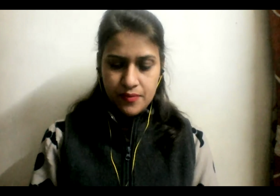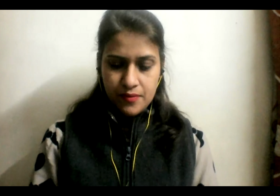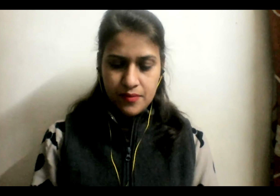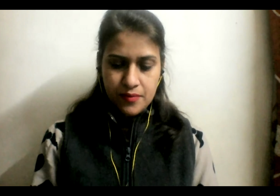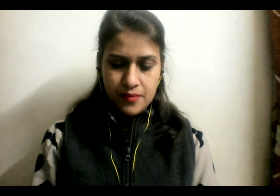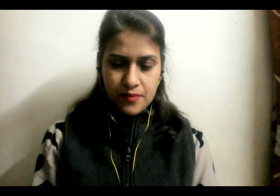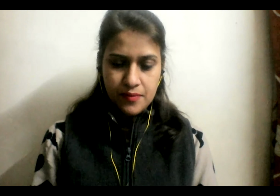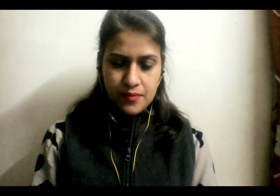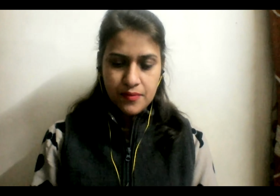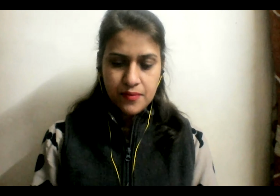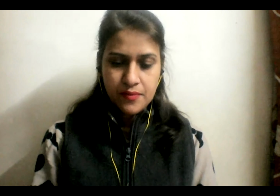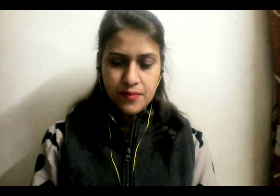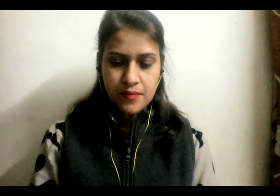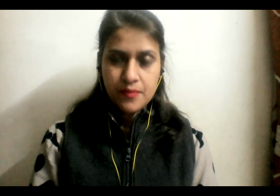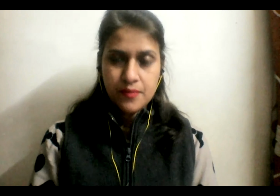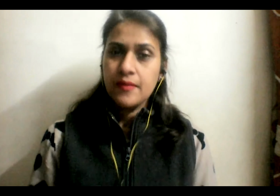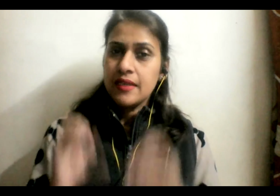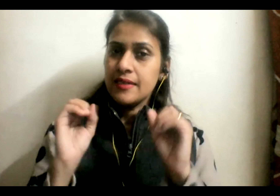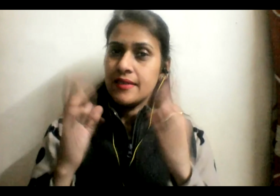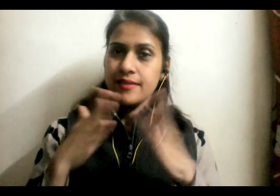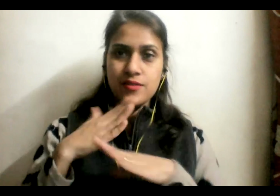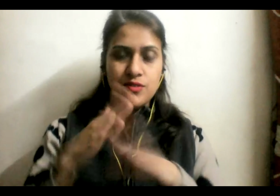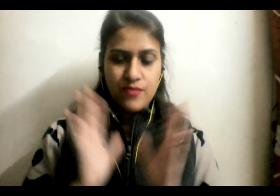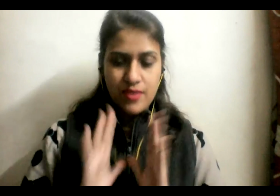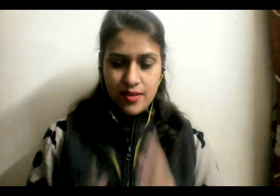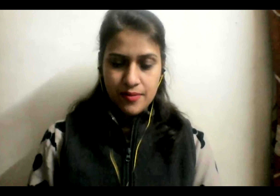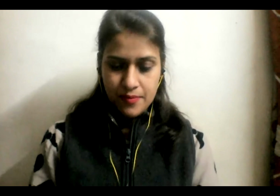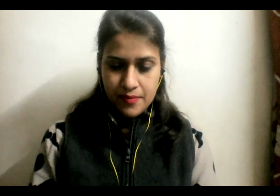Yes, sir, you can share it now. Thank you.